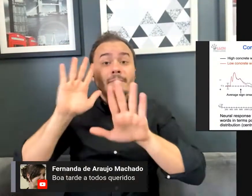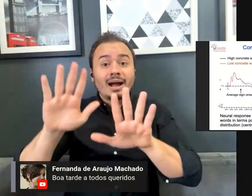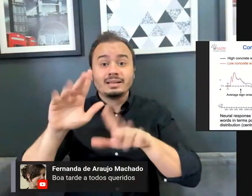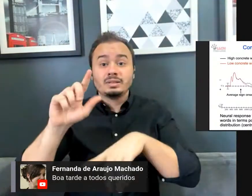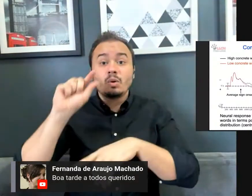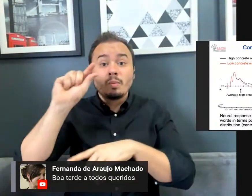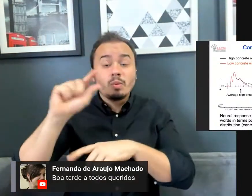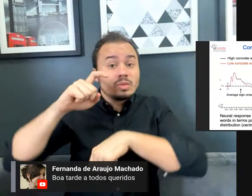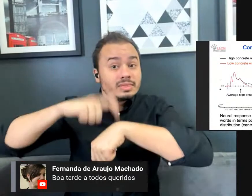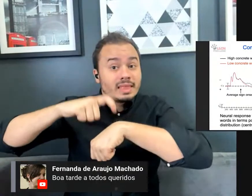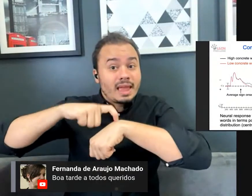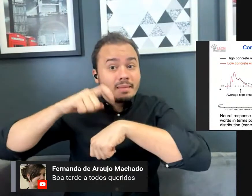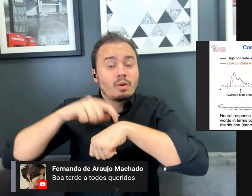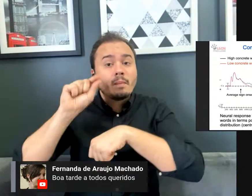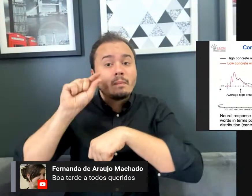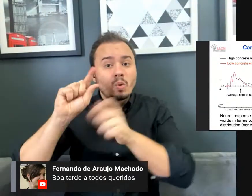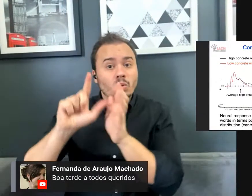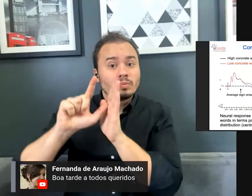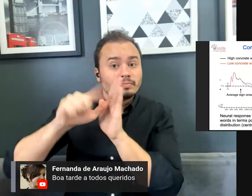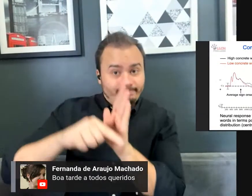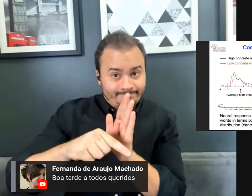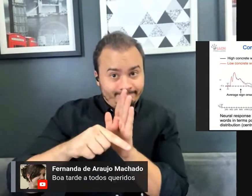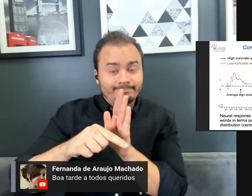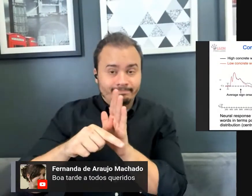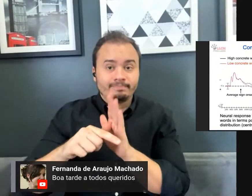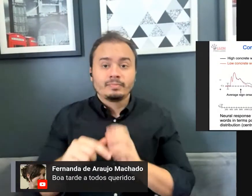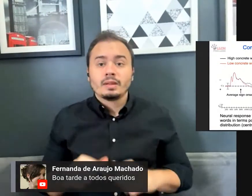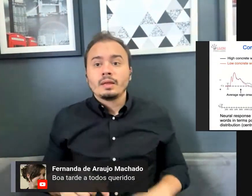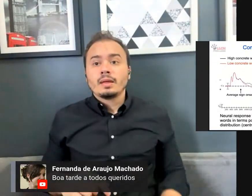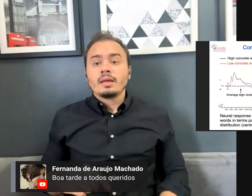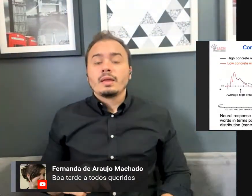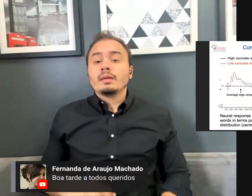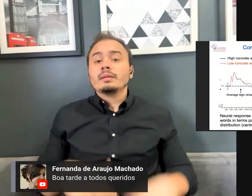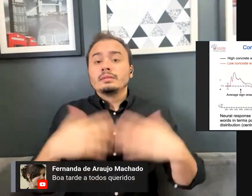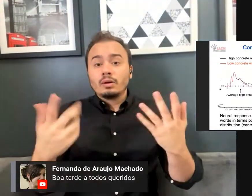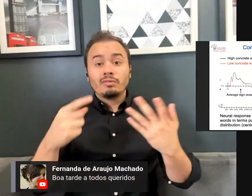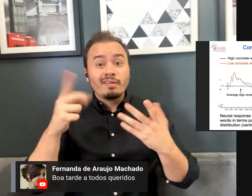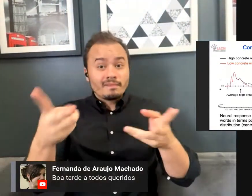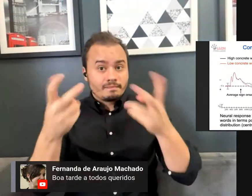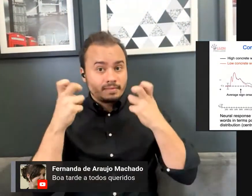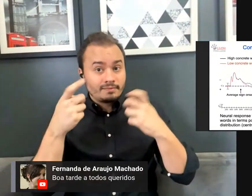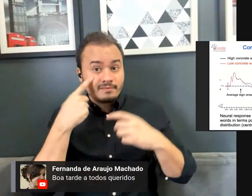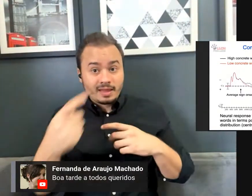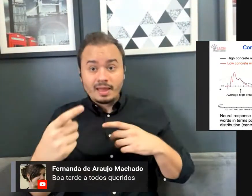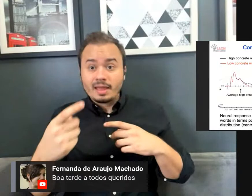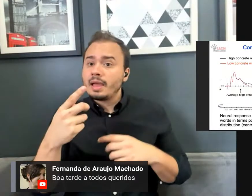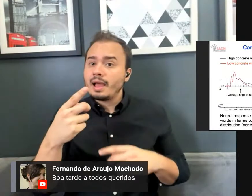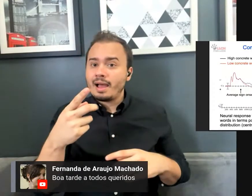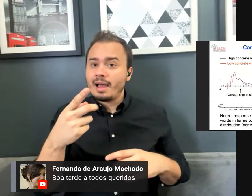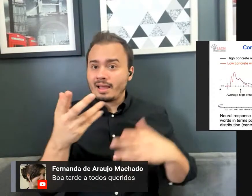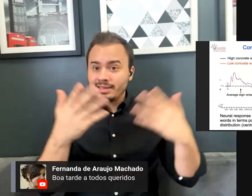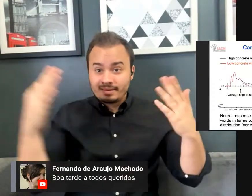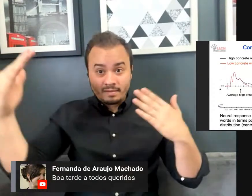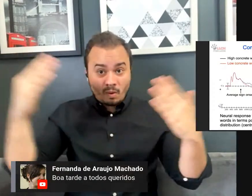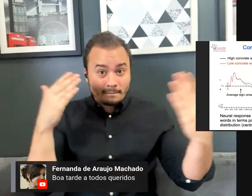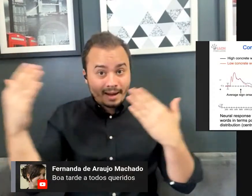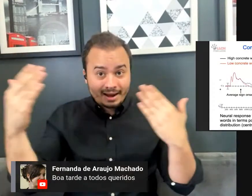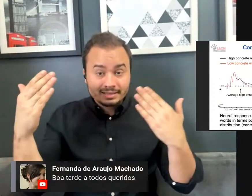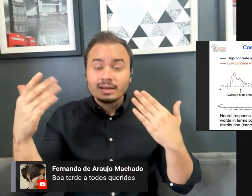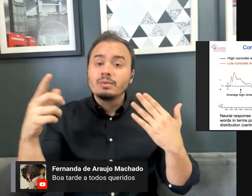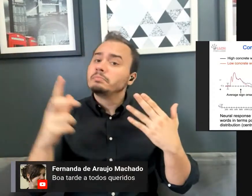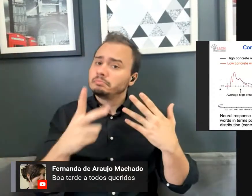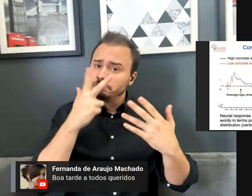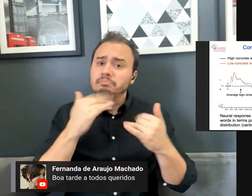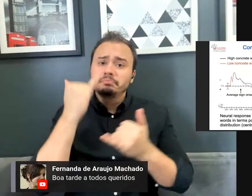lexical semantic processing, which also makes sense. So what we see here is a very parallel response for